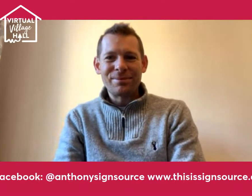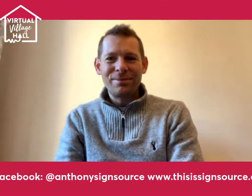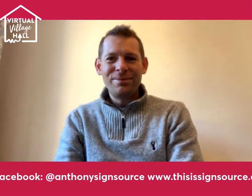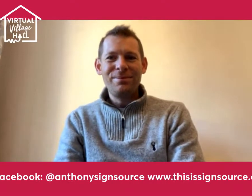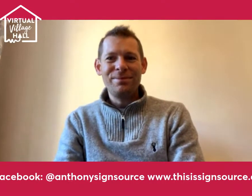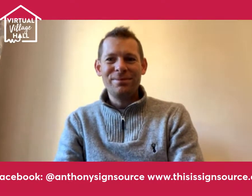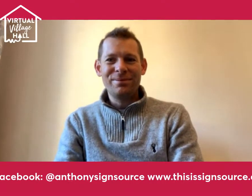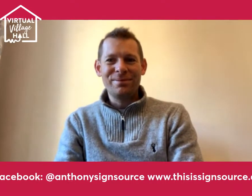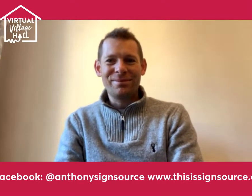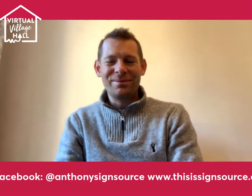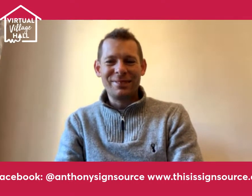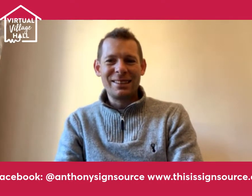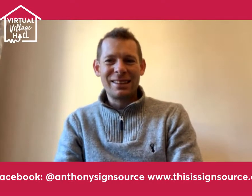That's watching us today.